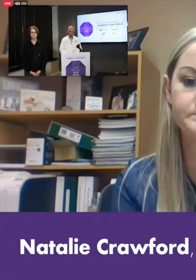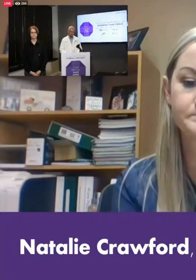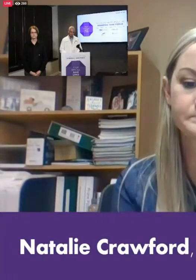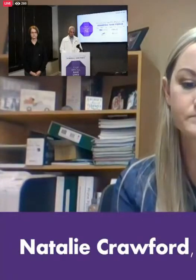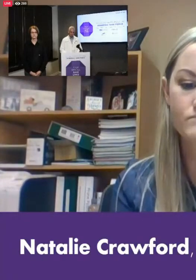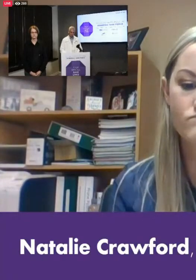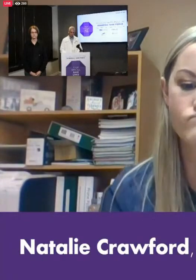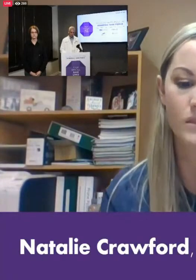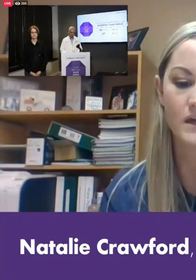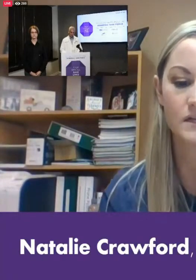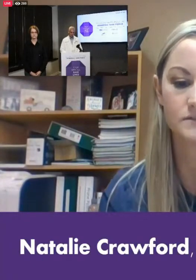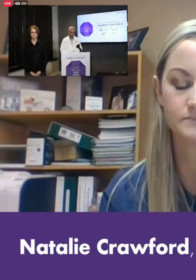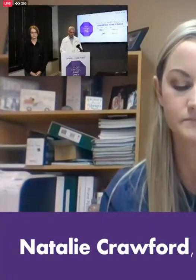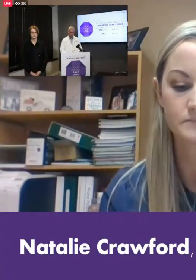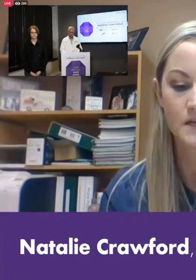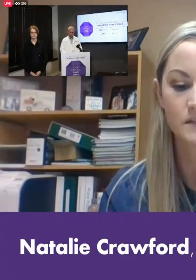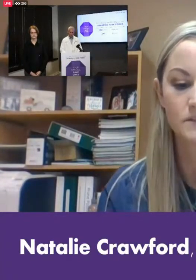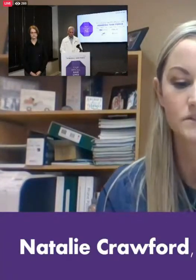of COVID.